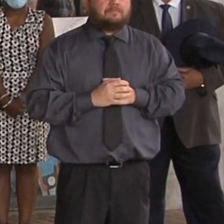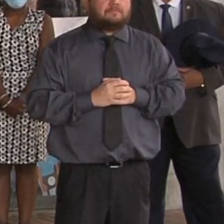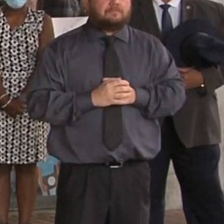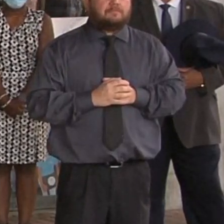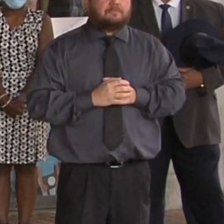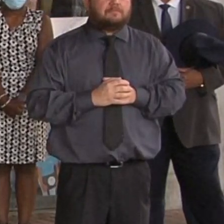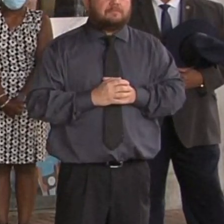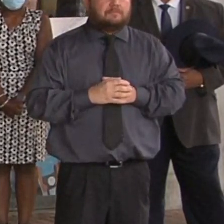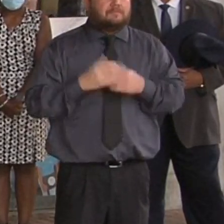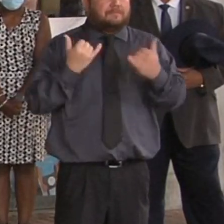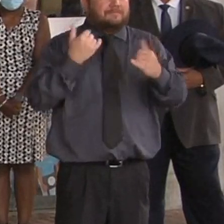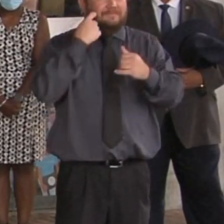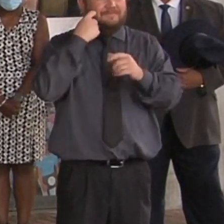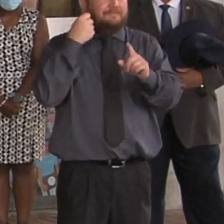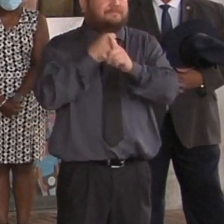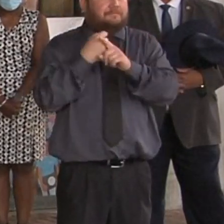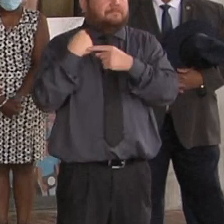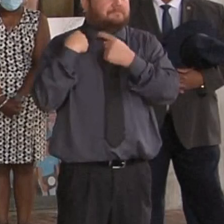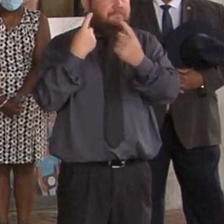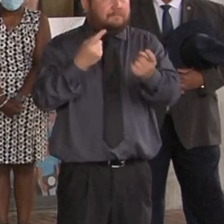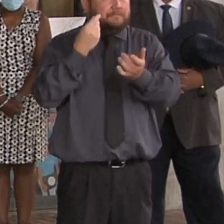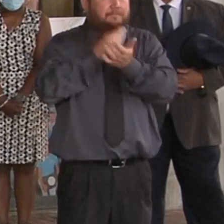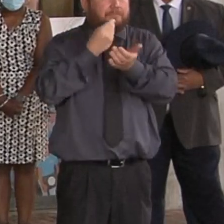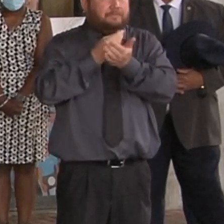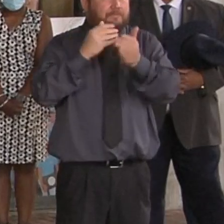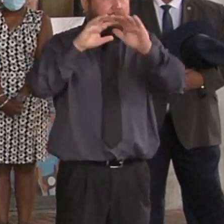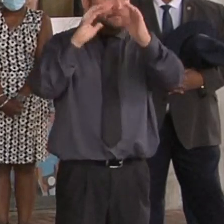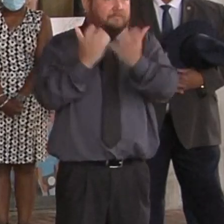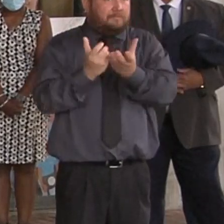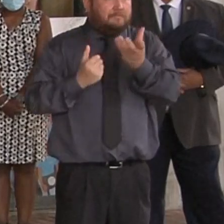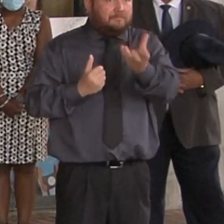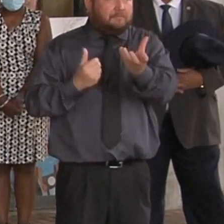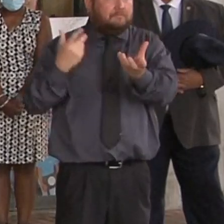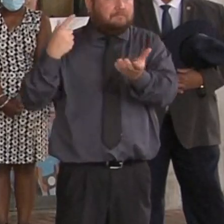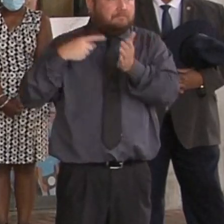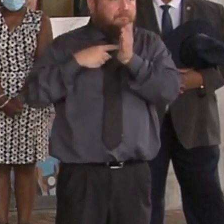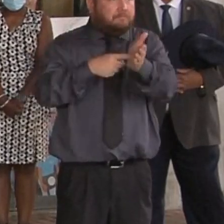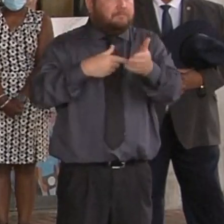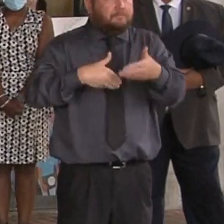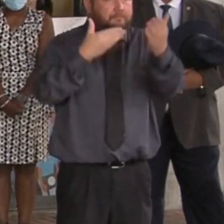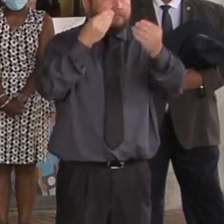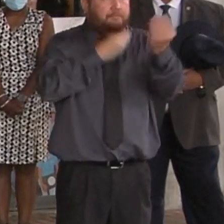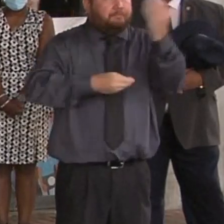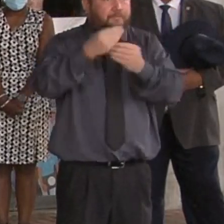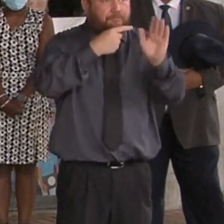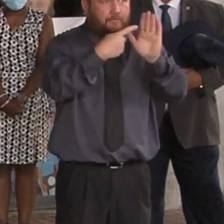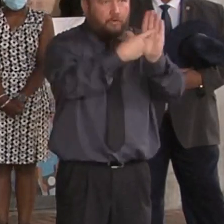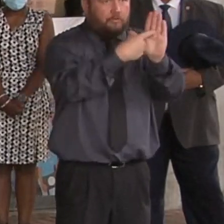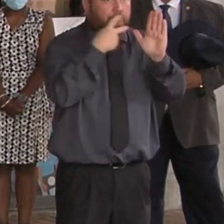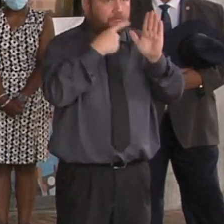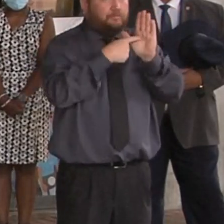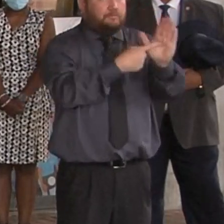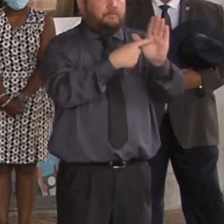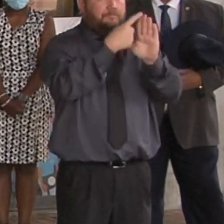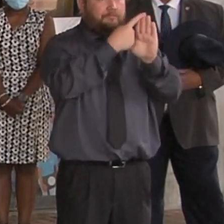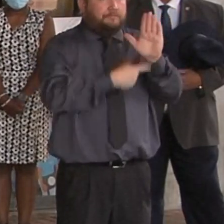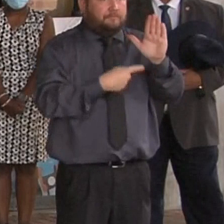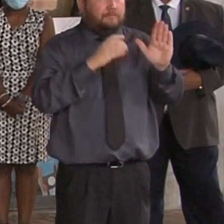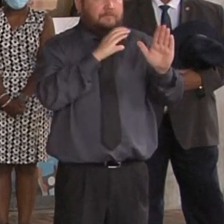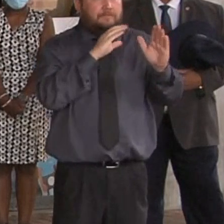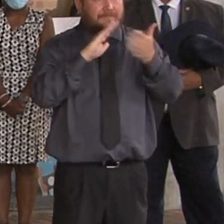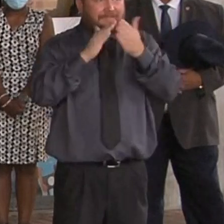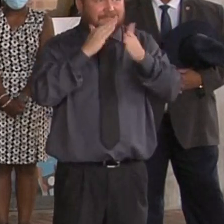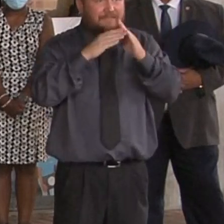Monday. We're going to be making cuts on top of what we did with the overtime. The overtime money is